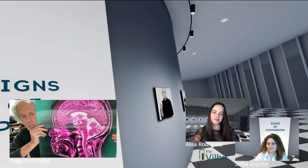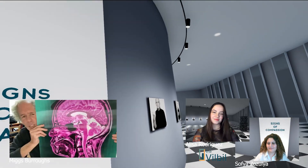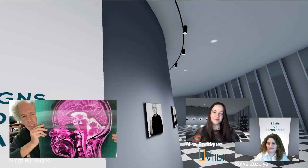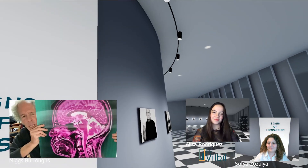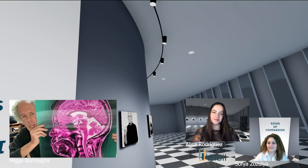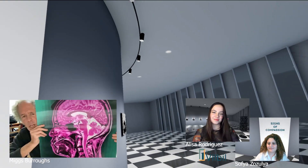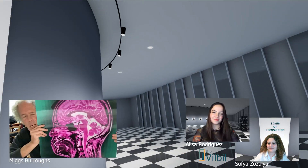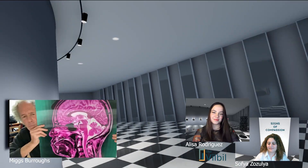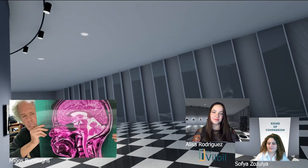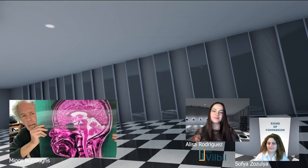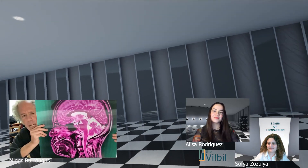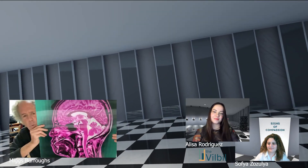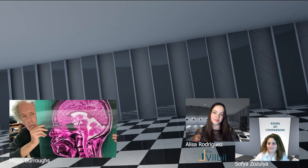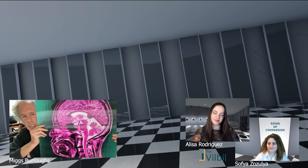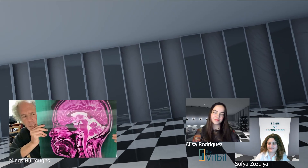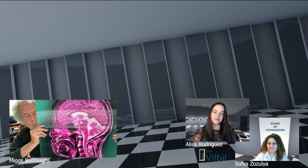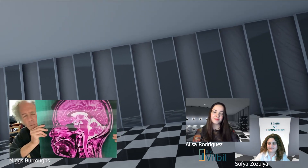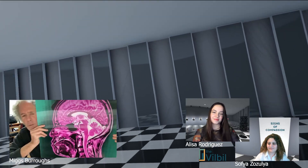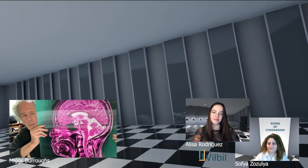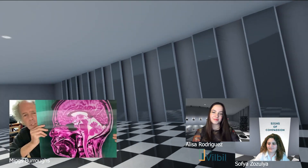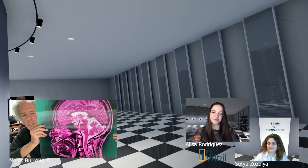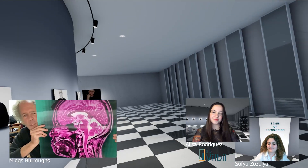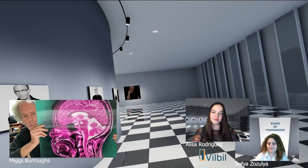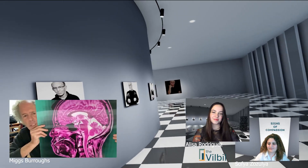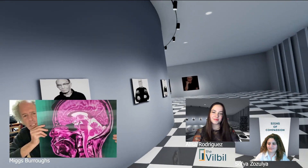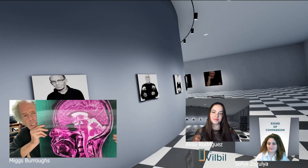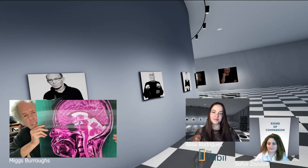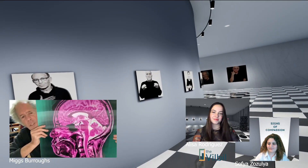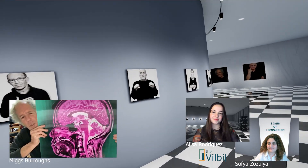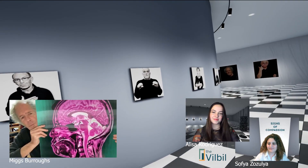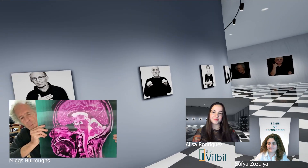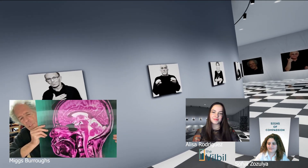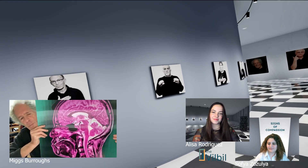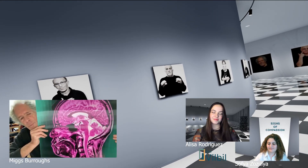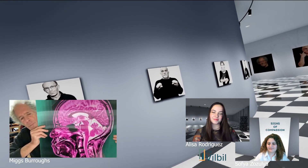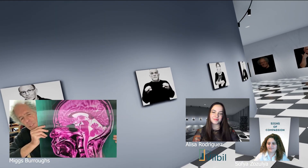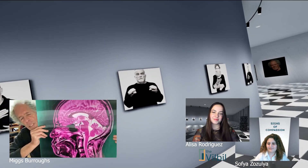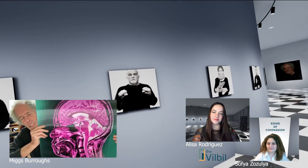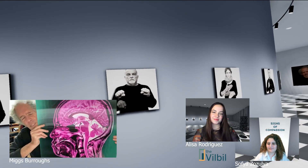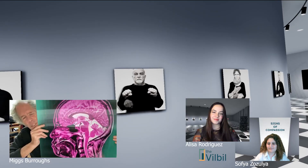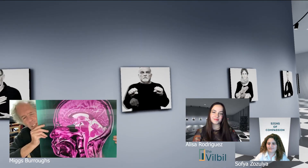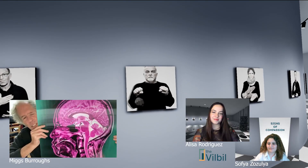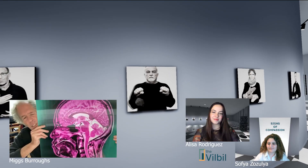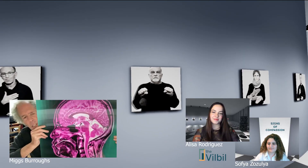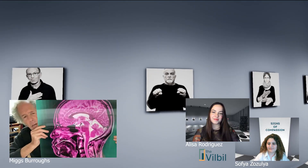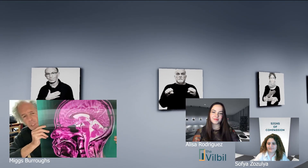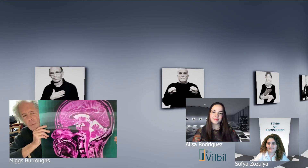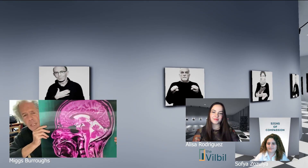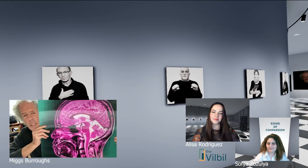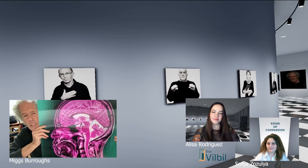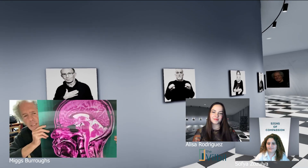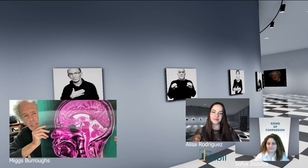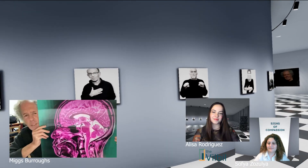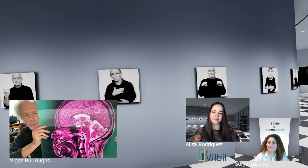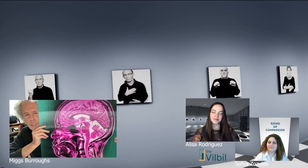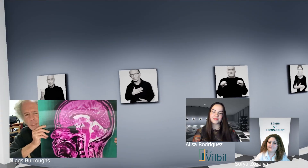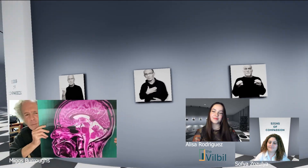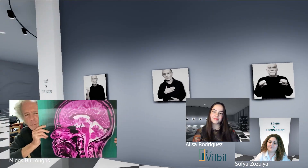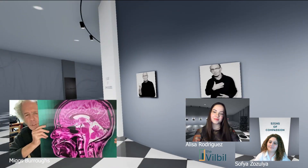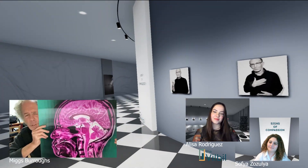might, black, white, doesn't. So there's kind of this common humanity aspect that I'm always trying